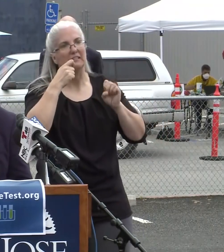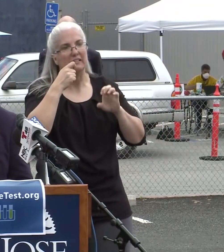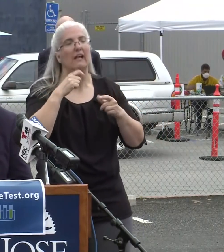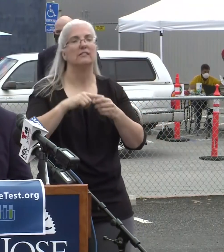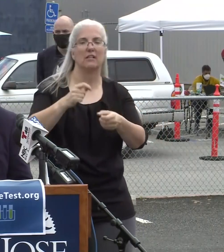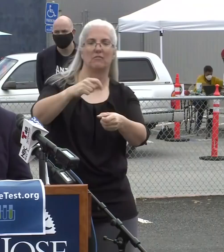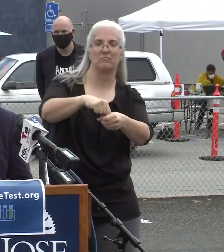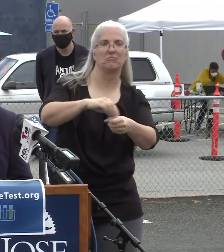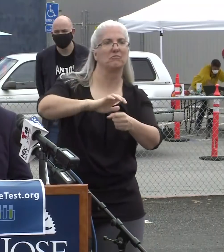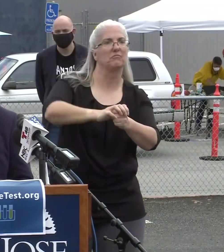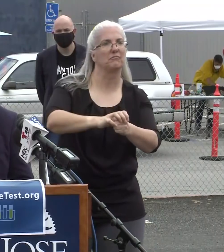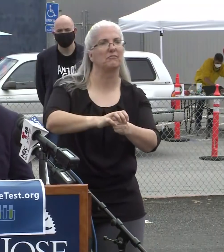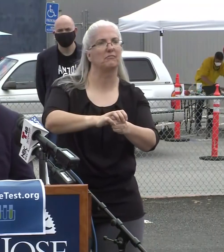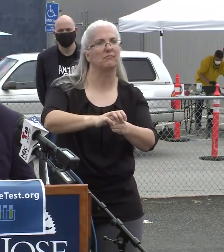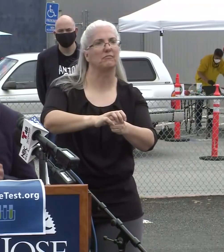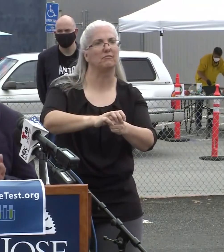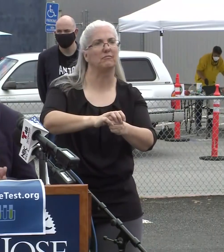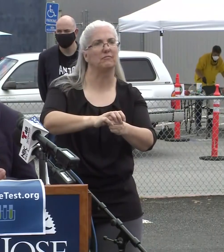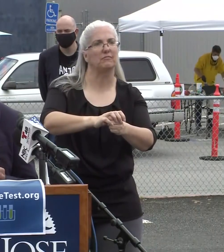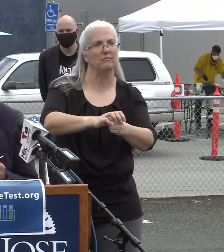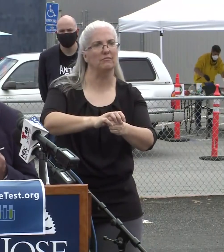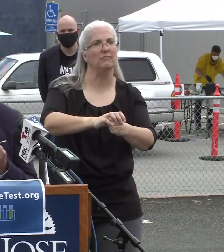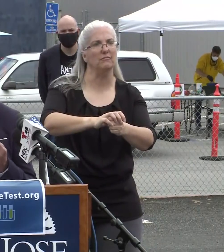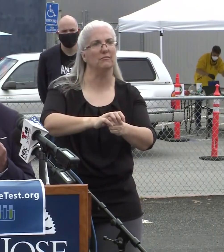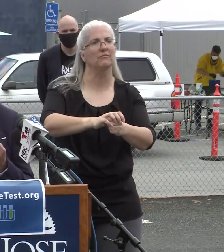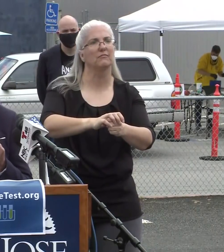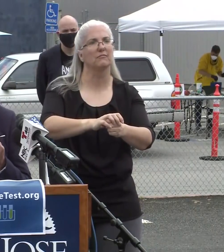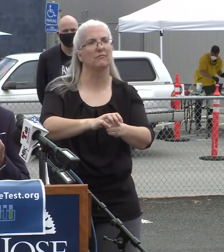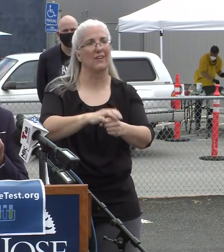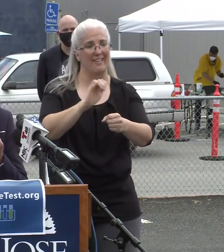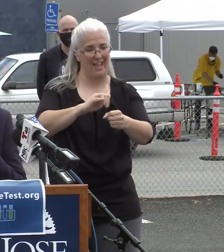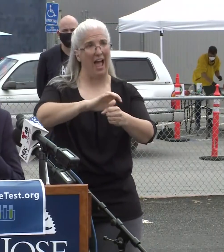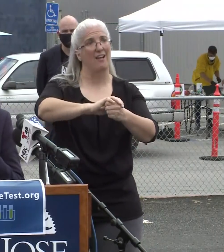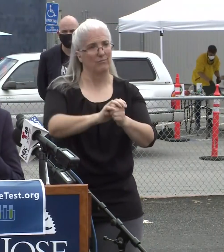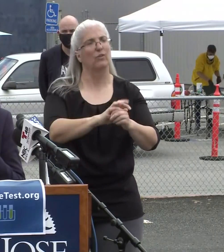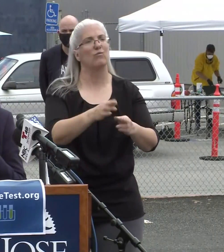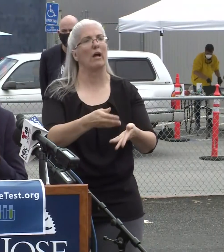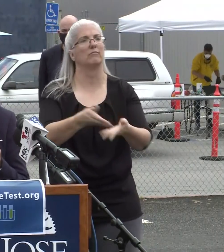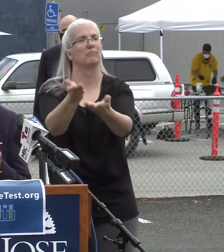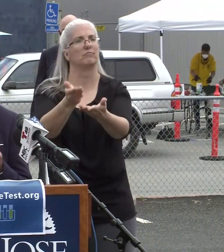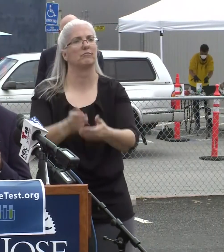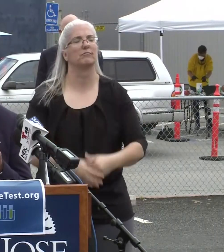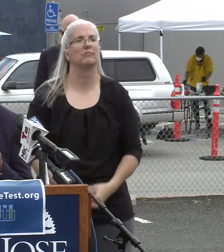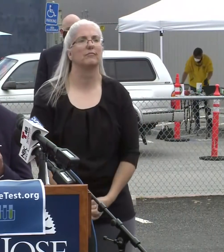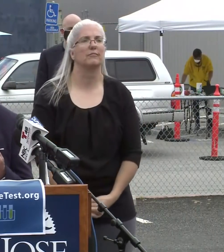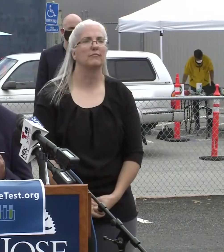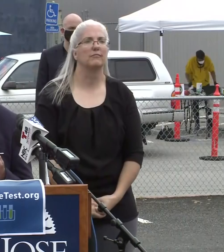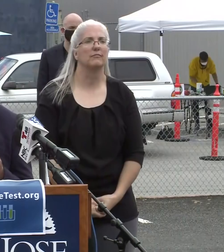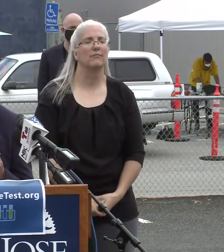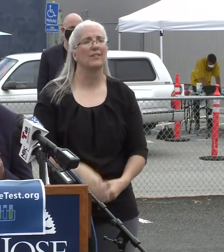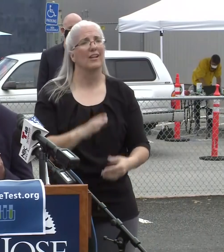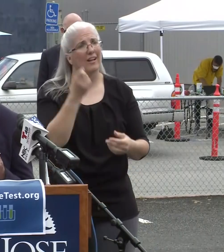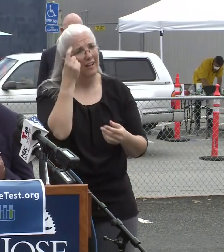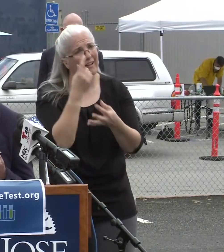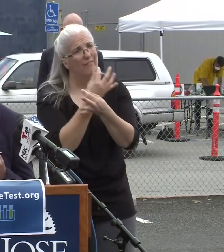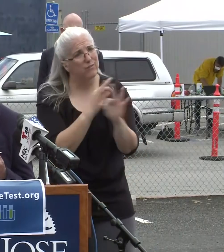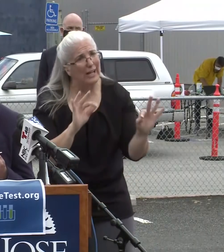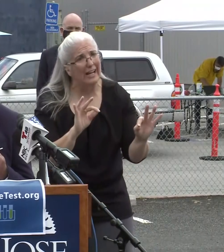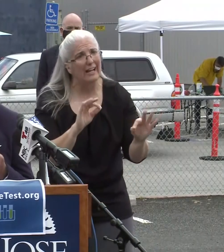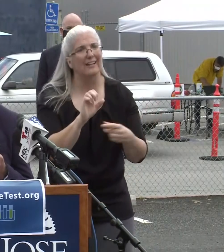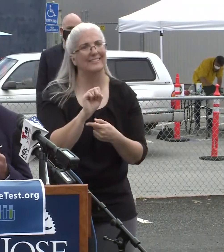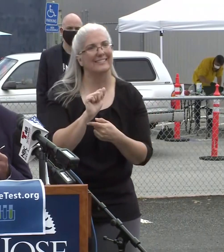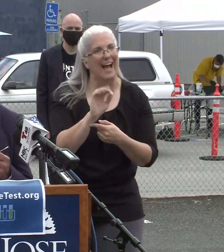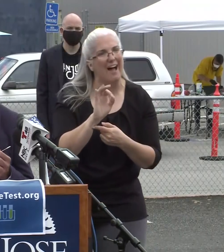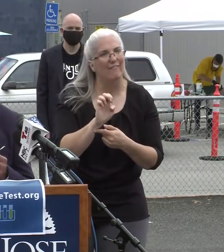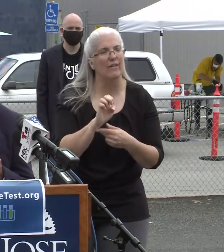viral medium for transport, and that's it. So, free, safe, and easy.